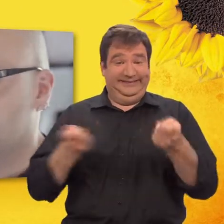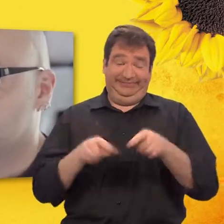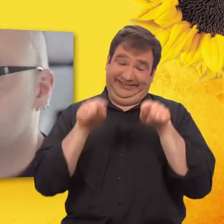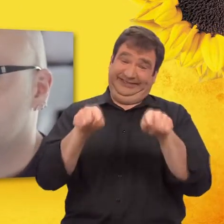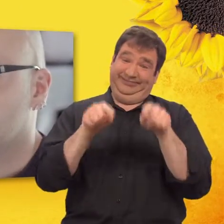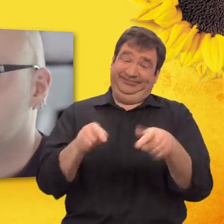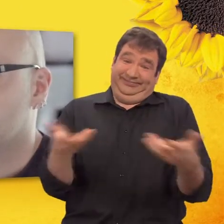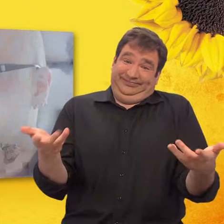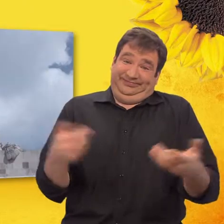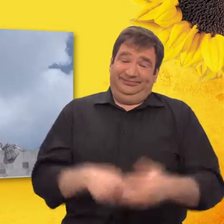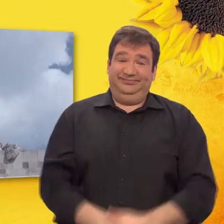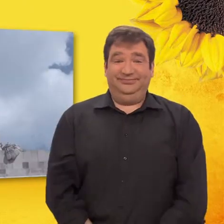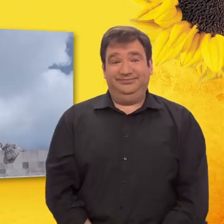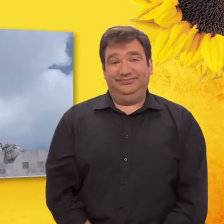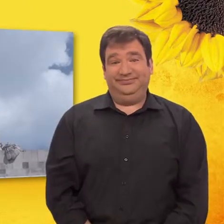país.